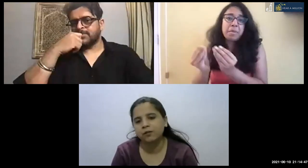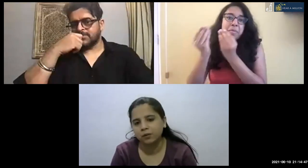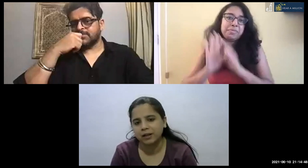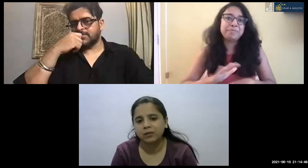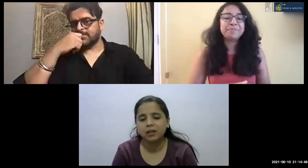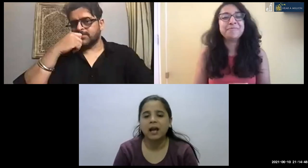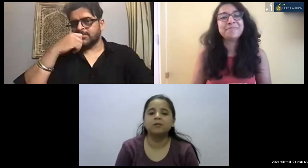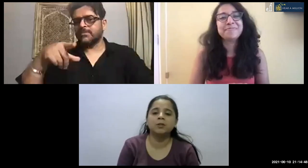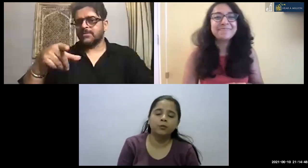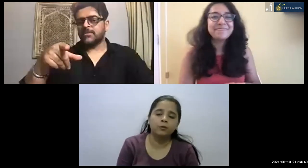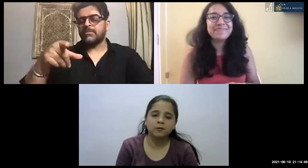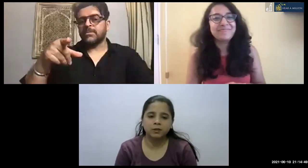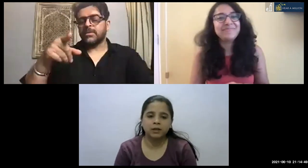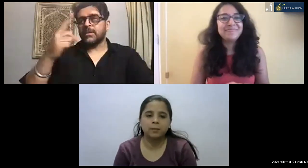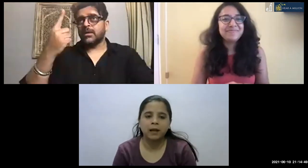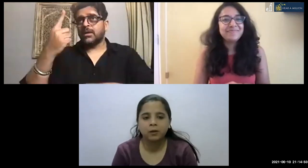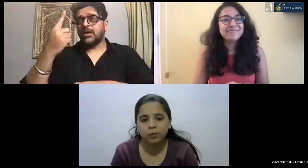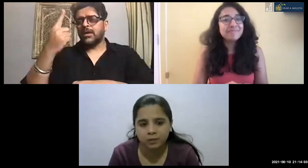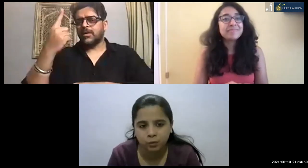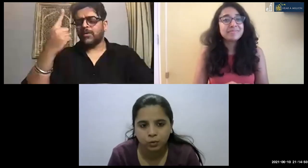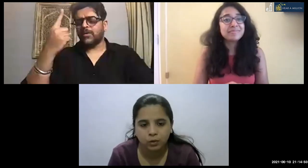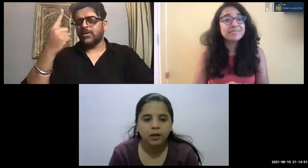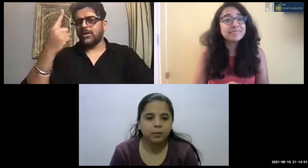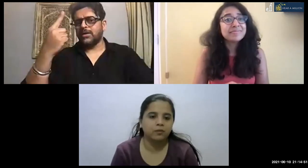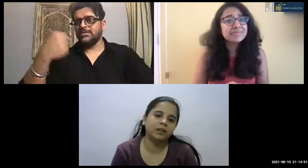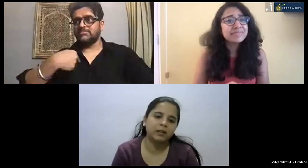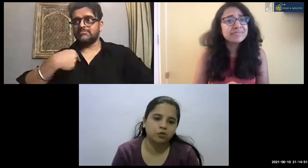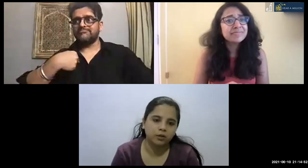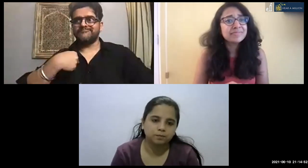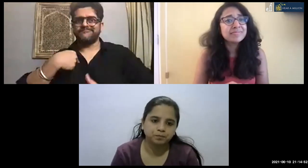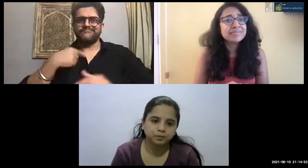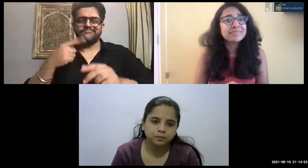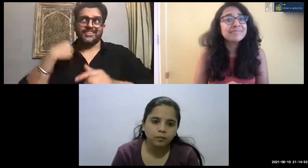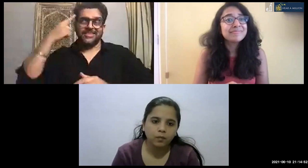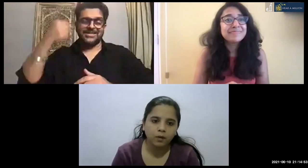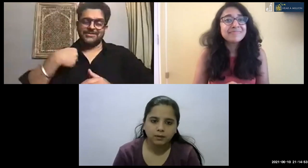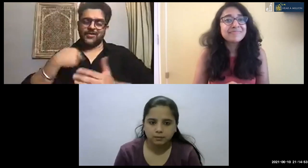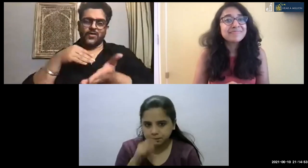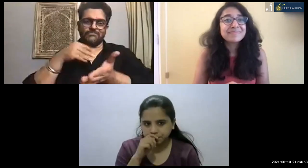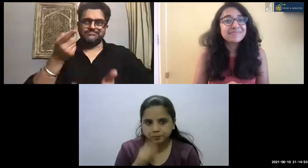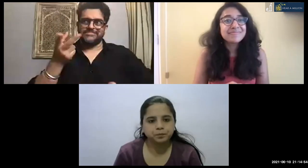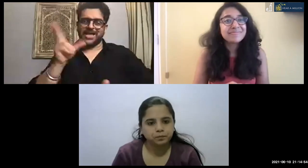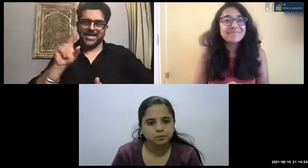necessary for everyone, and we can have the proof also that, yeah, bilingualism do benefit the deaf children.